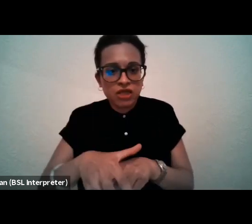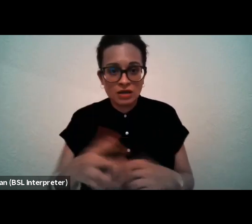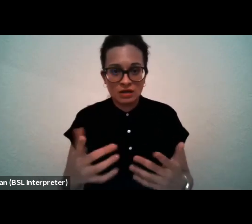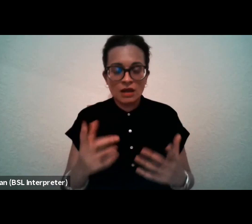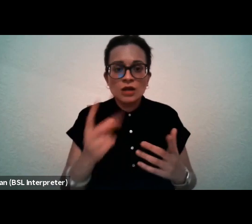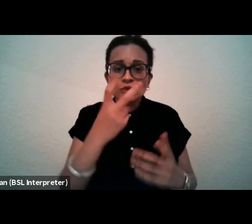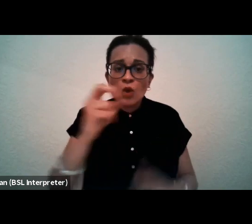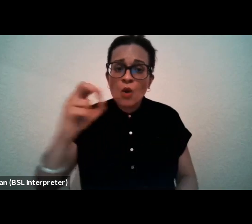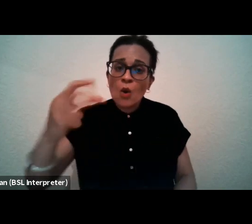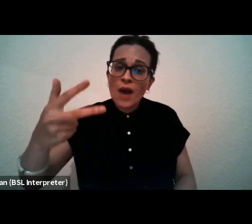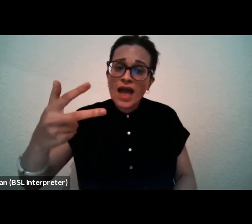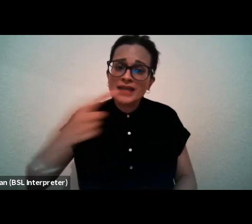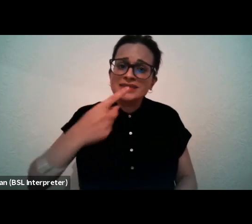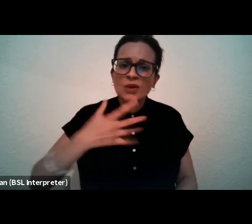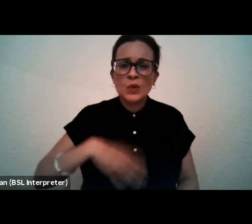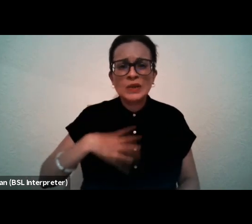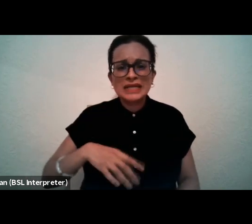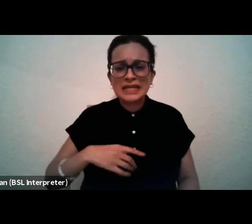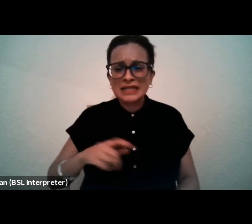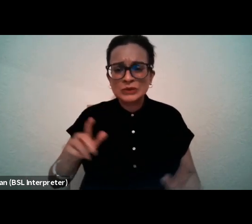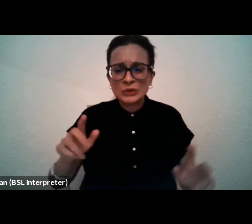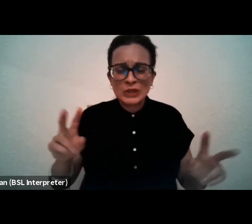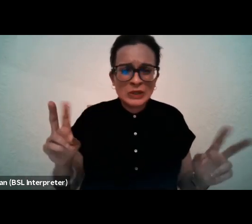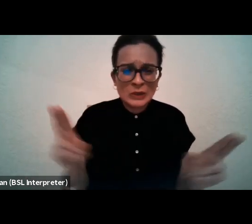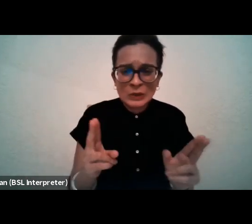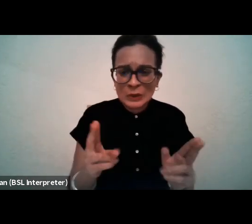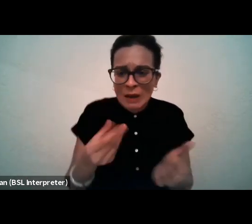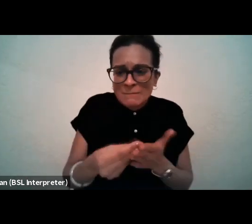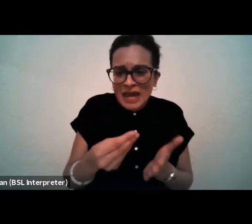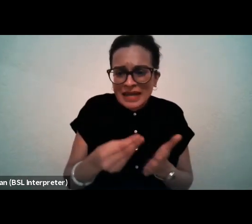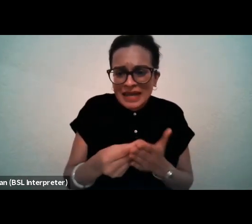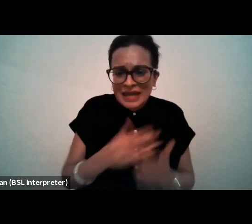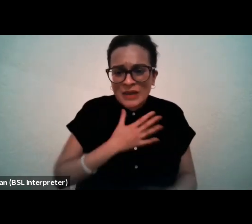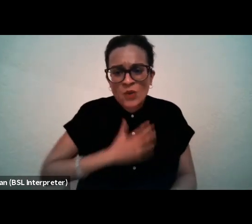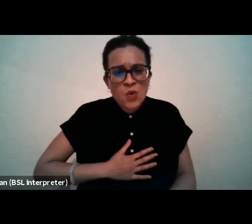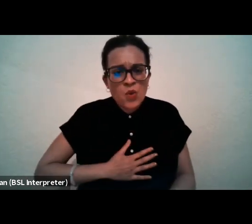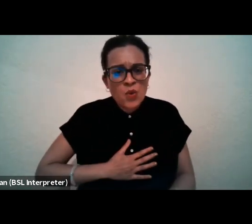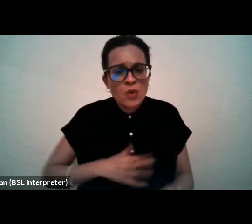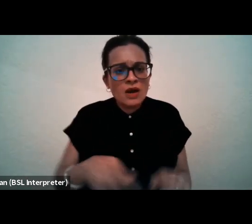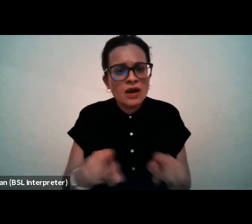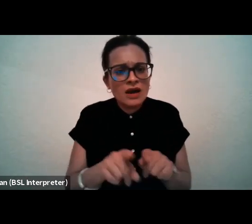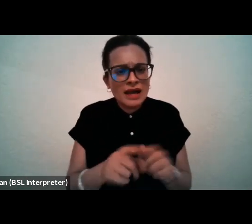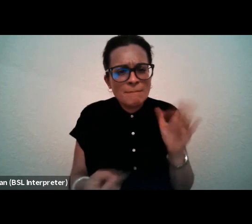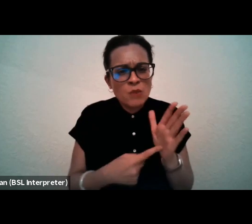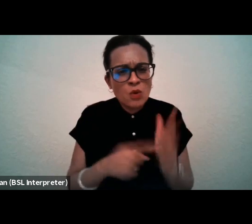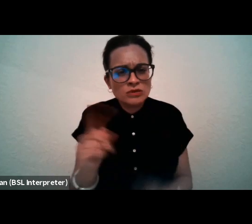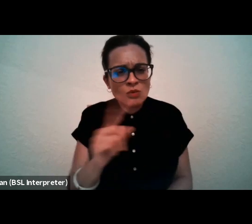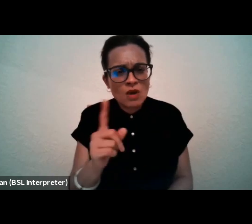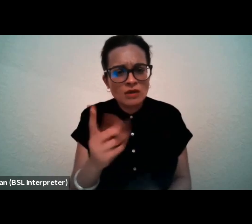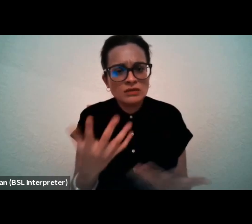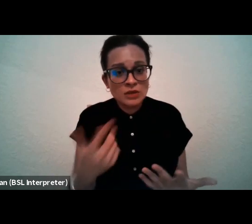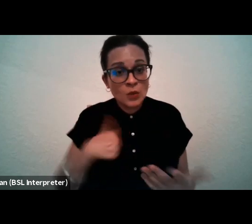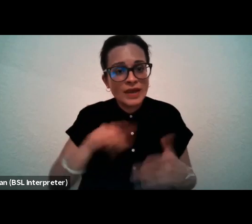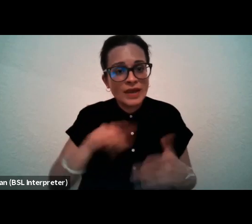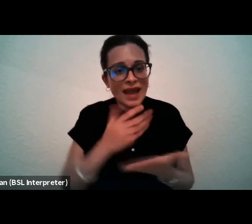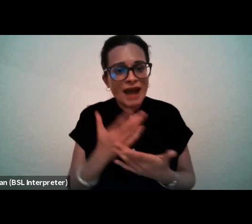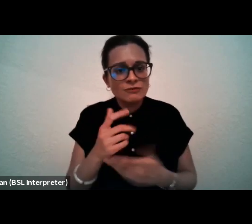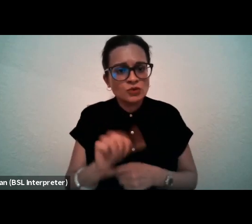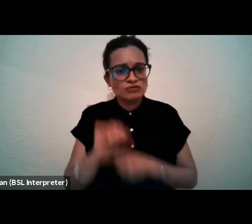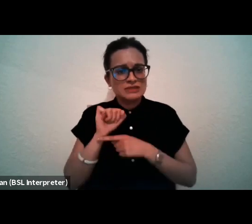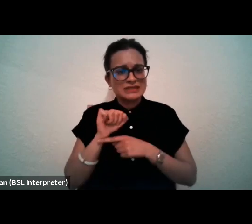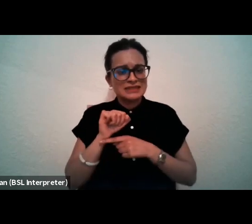comes, you say you have to tighten the belt, you say you clap for us and then you slap us. I think it's important that we know that we have to resist and stand up